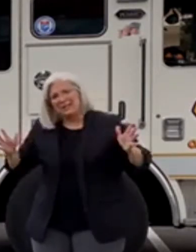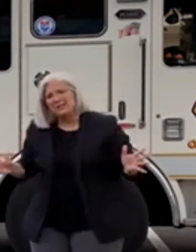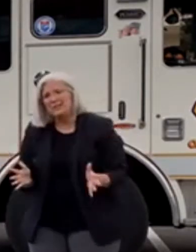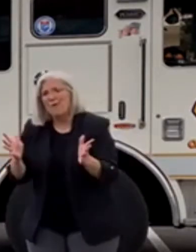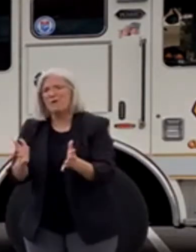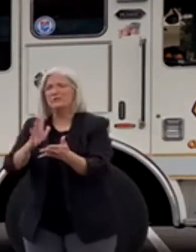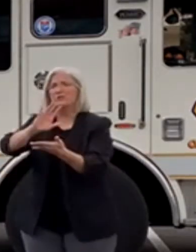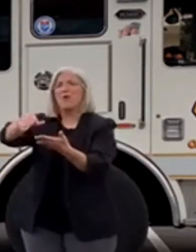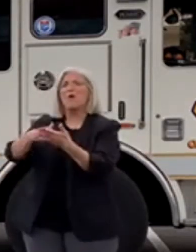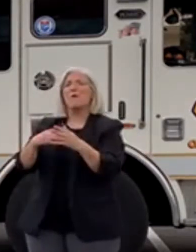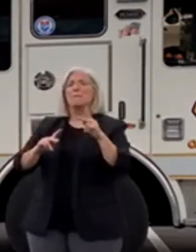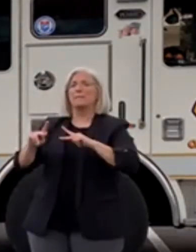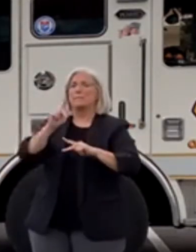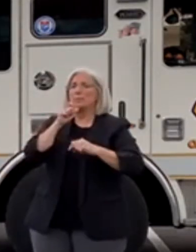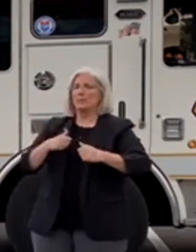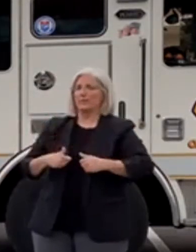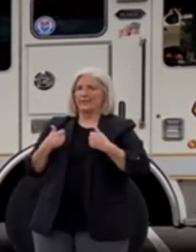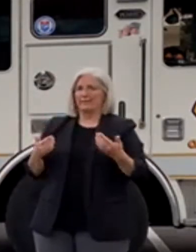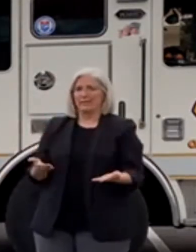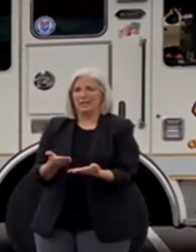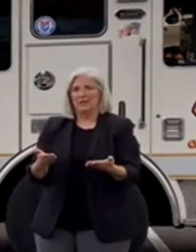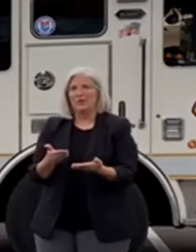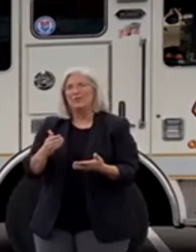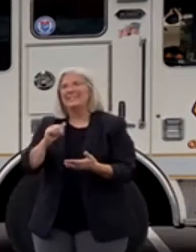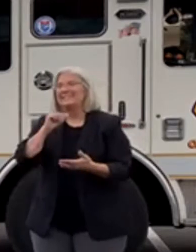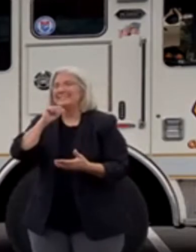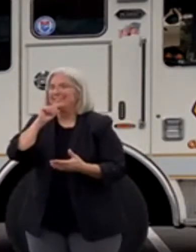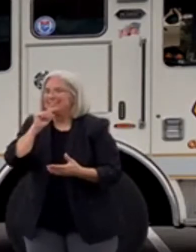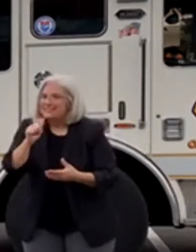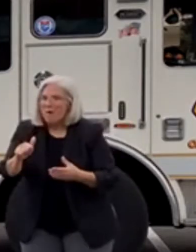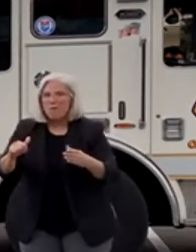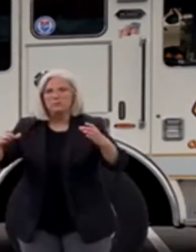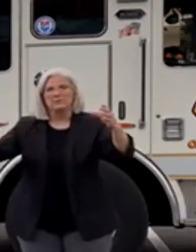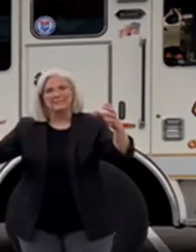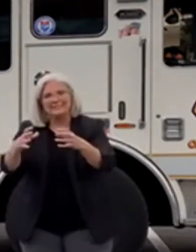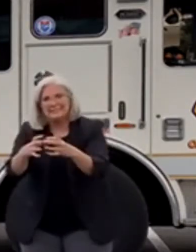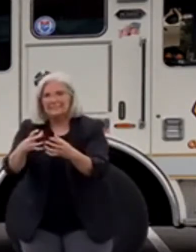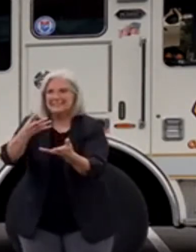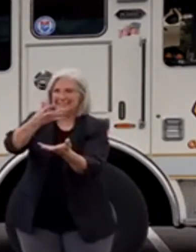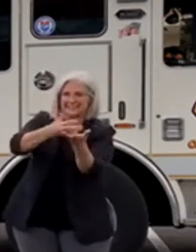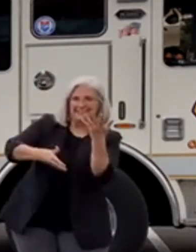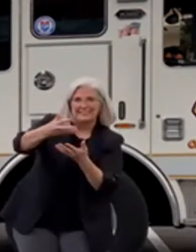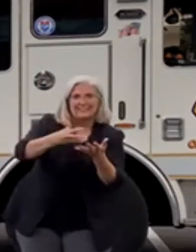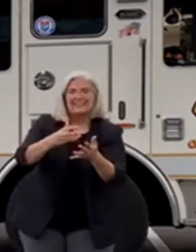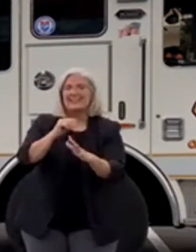not have gatherings and do not travel, period.